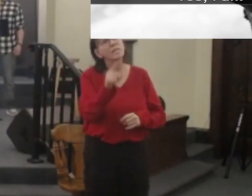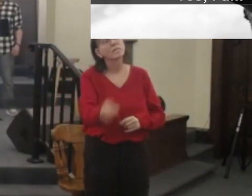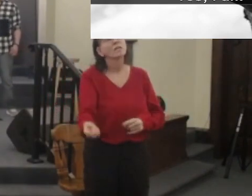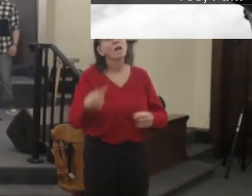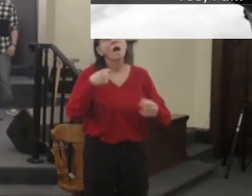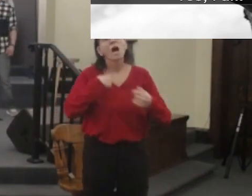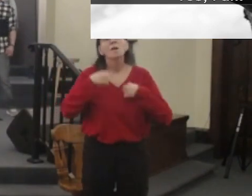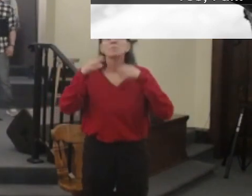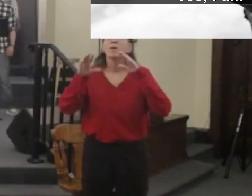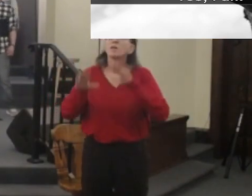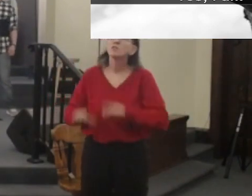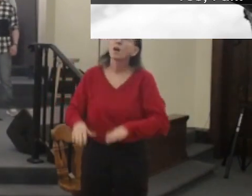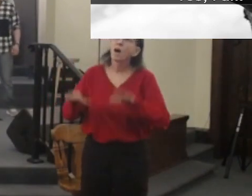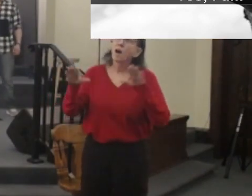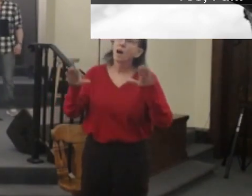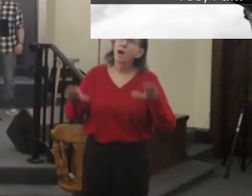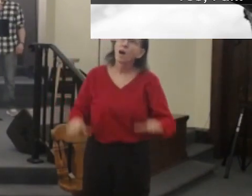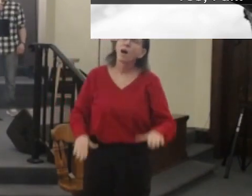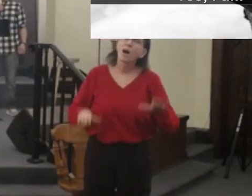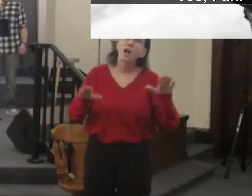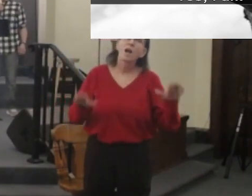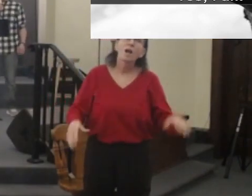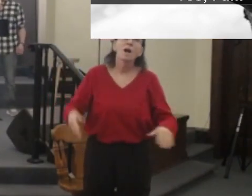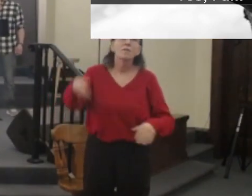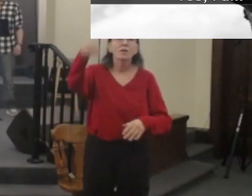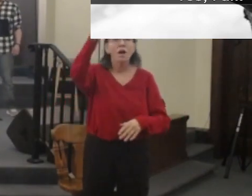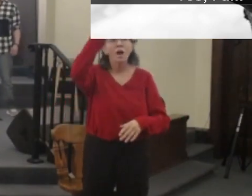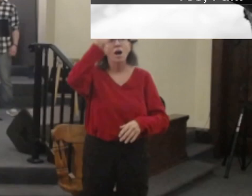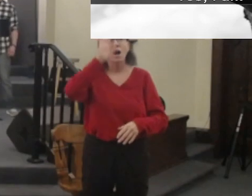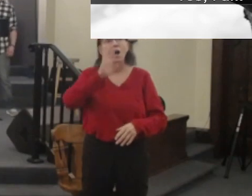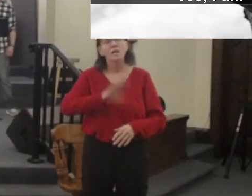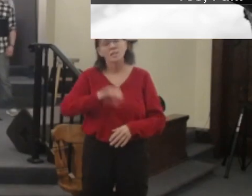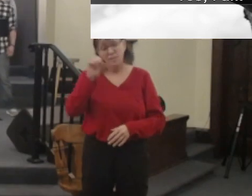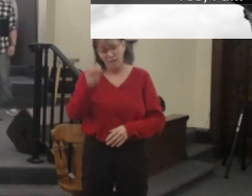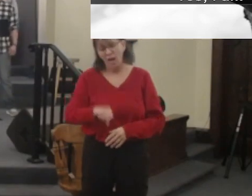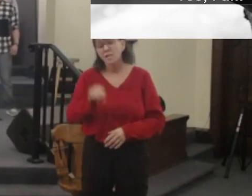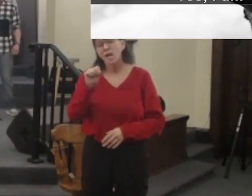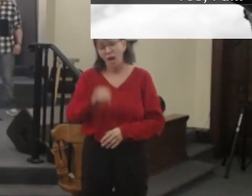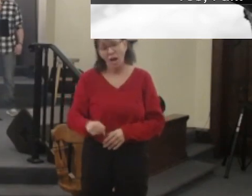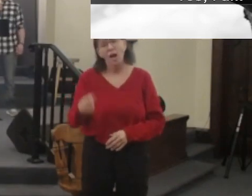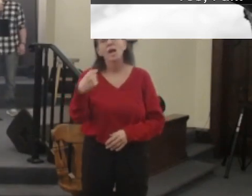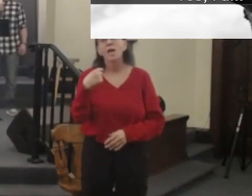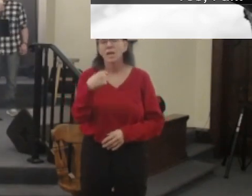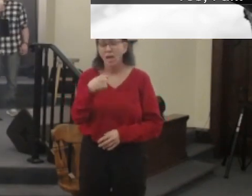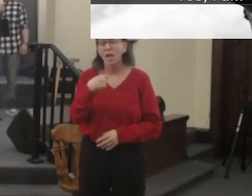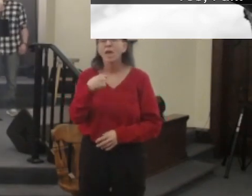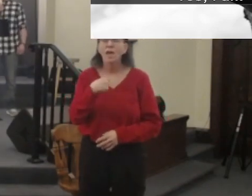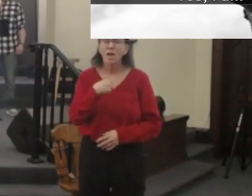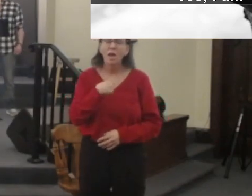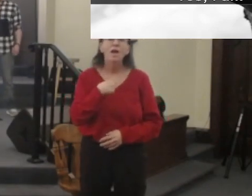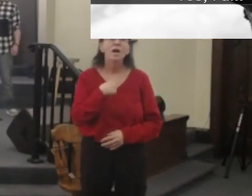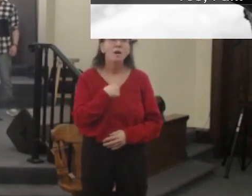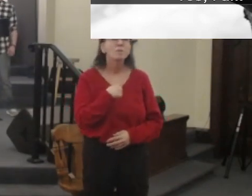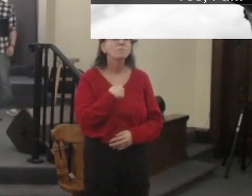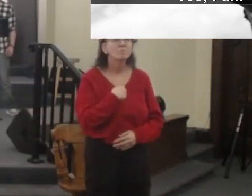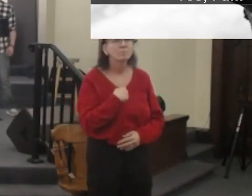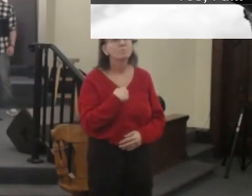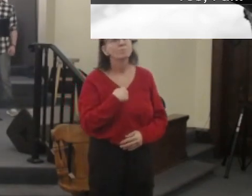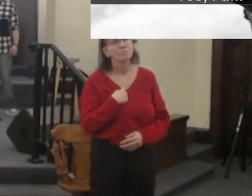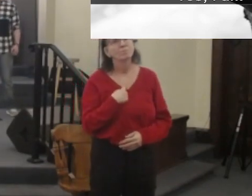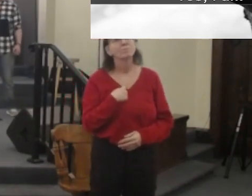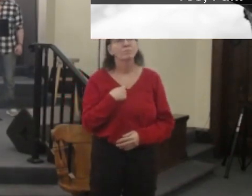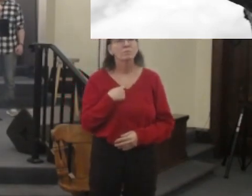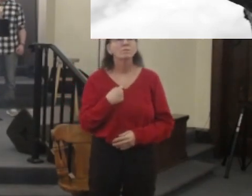indeed. I'm a child of God. Yes, I